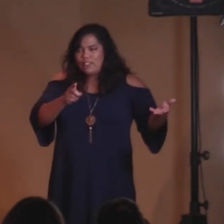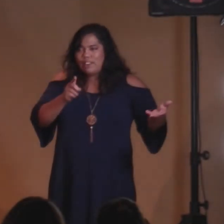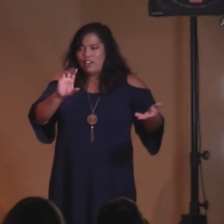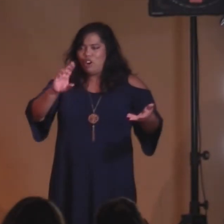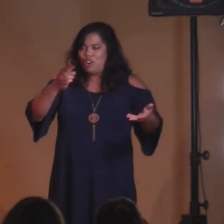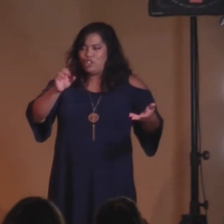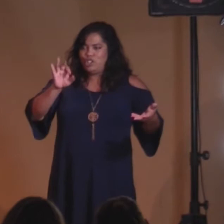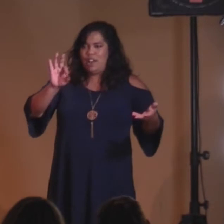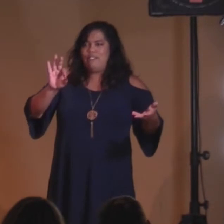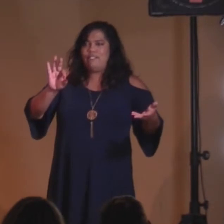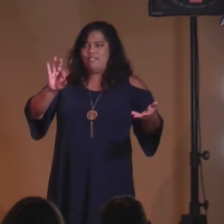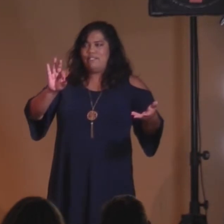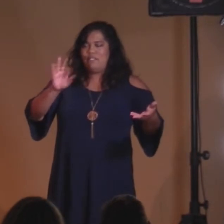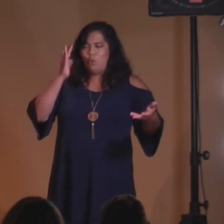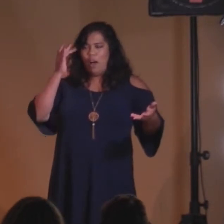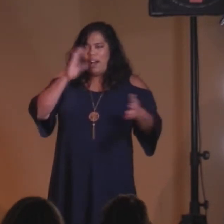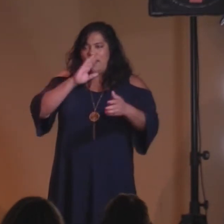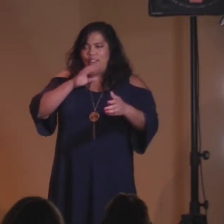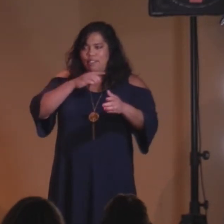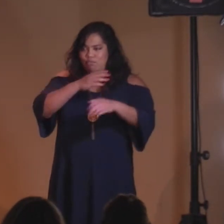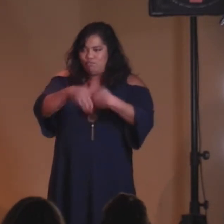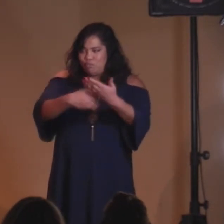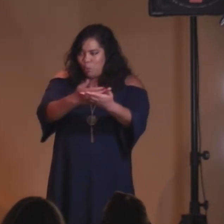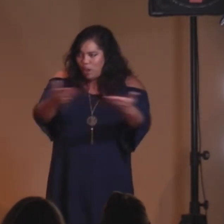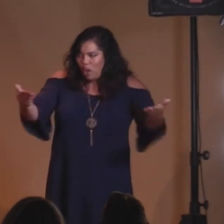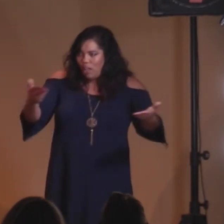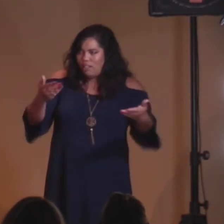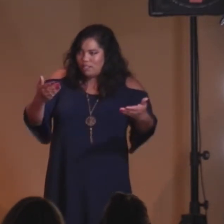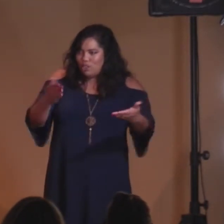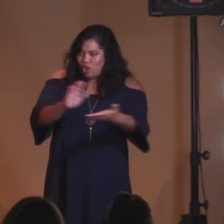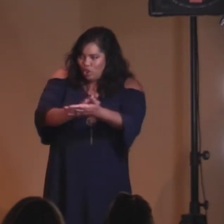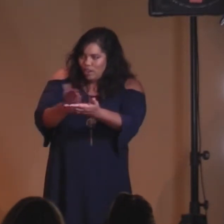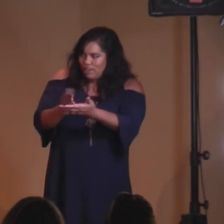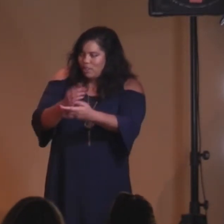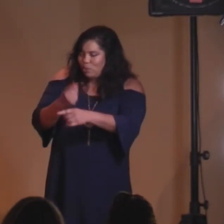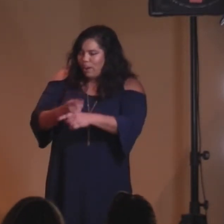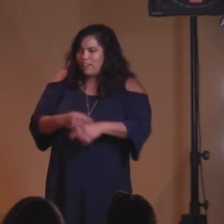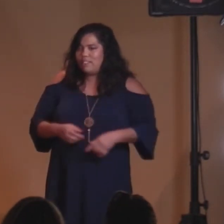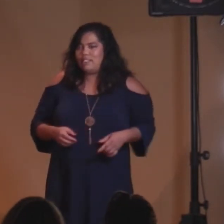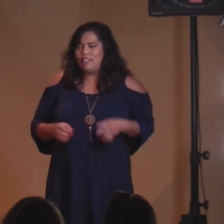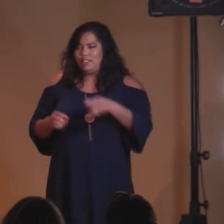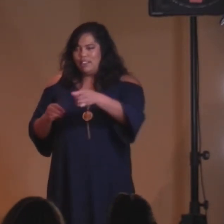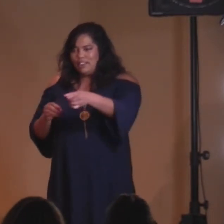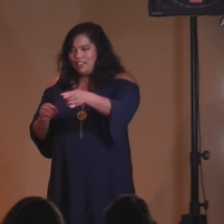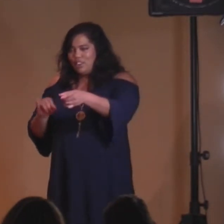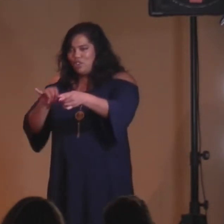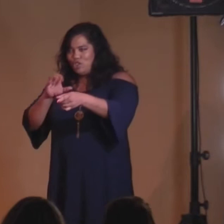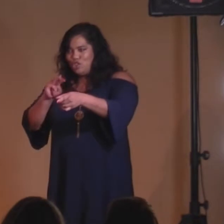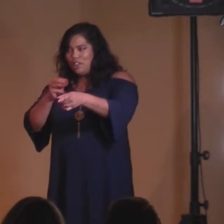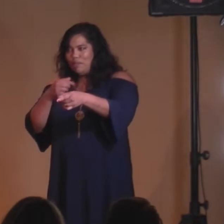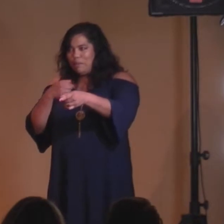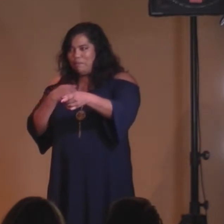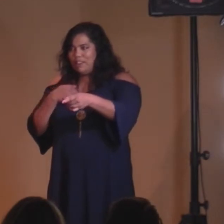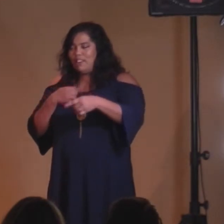one of us cooks. Every single one of us. Like, Jim and I are always, what did you say? No, he doesn't. Yeah, he